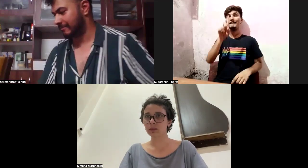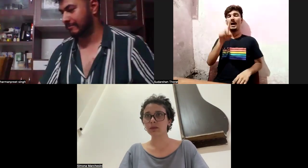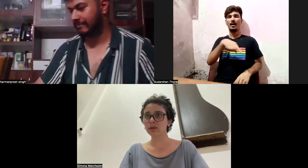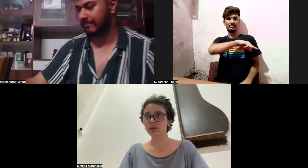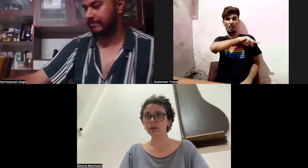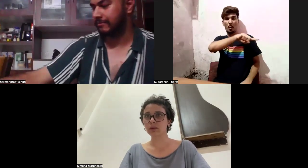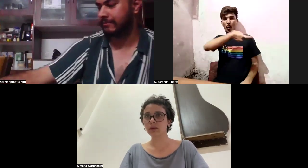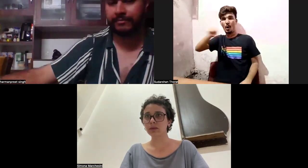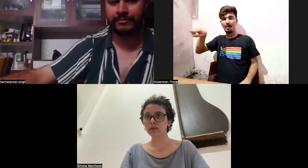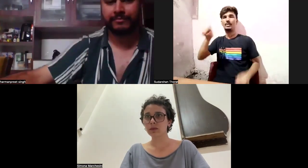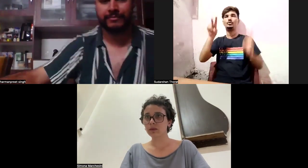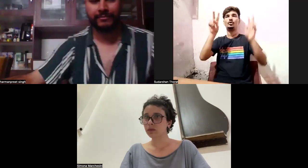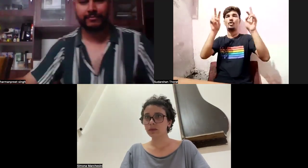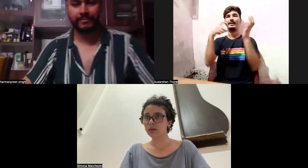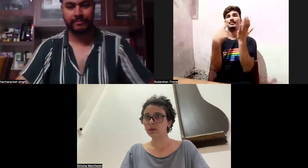Sudarshan says, though,